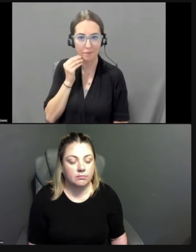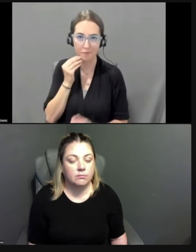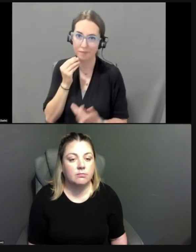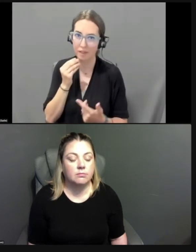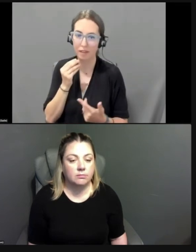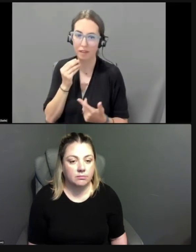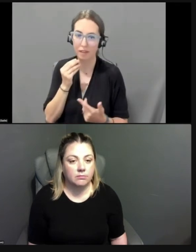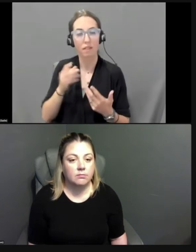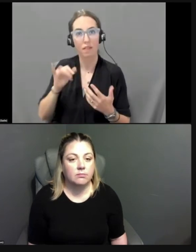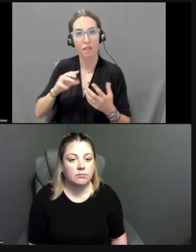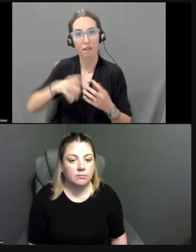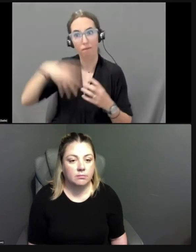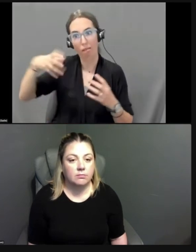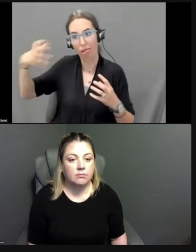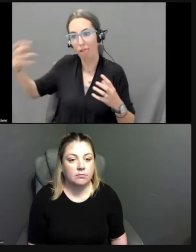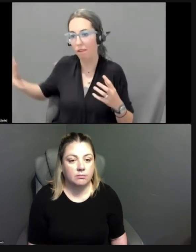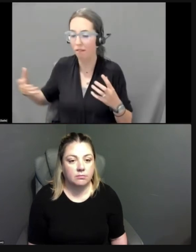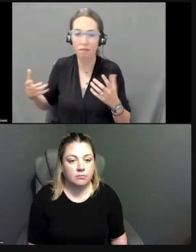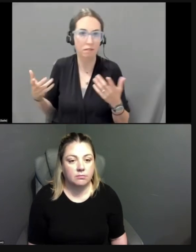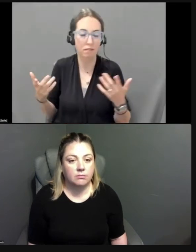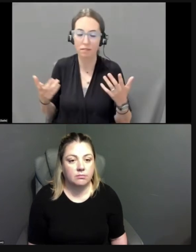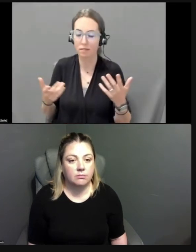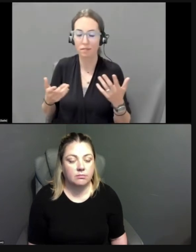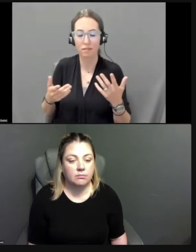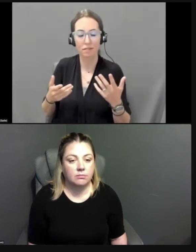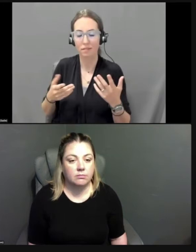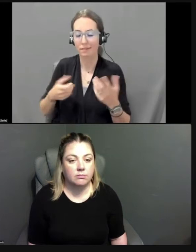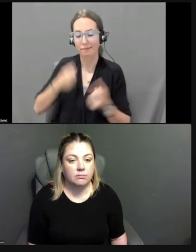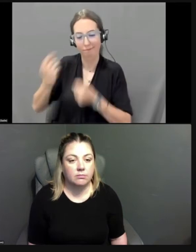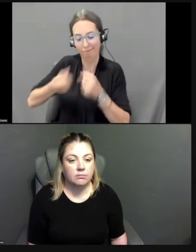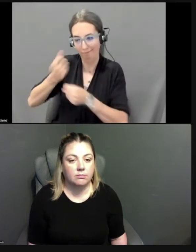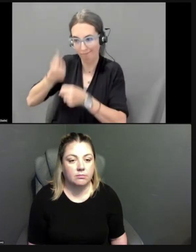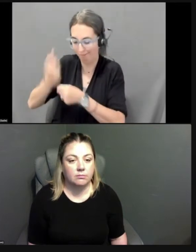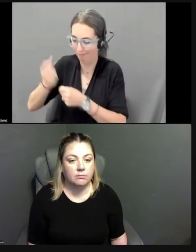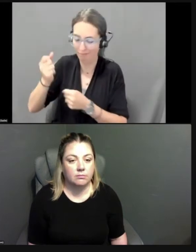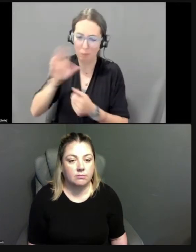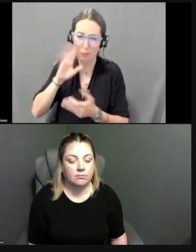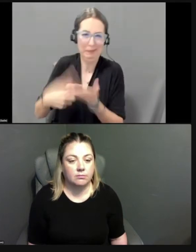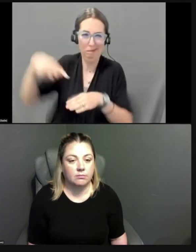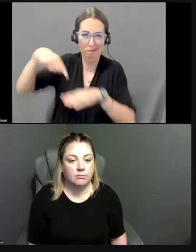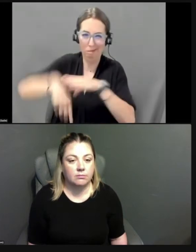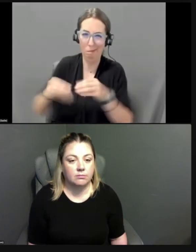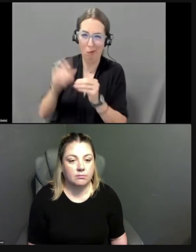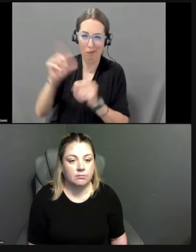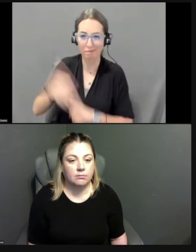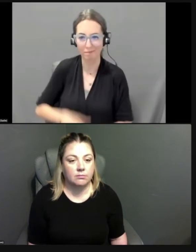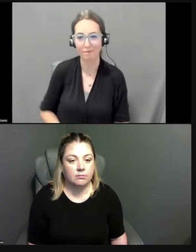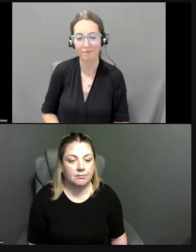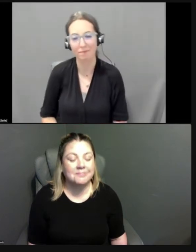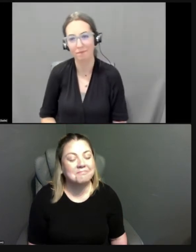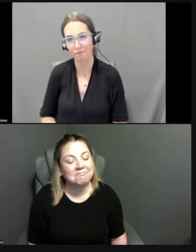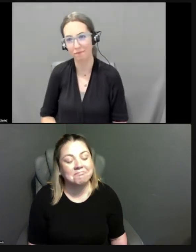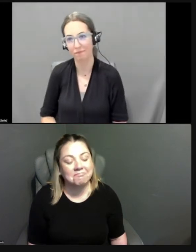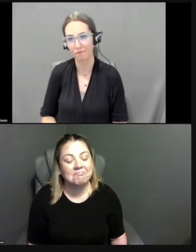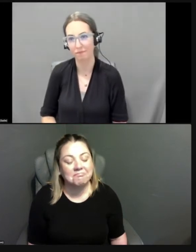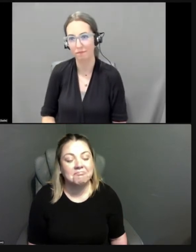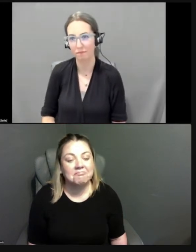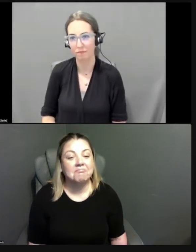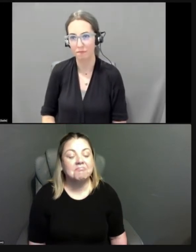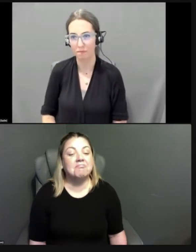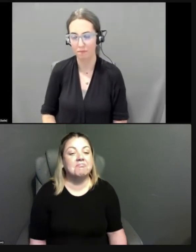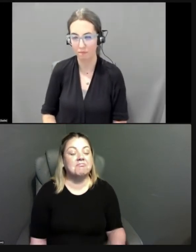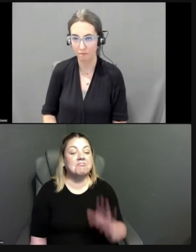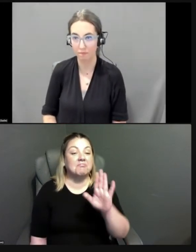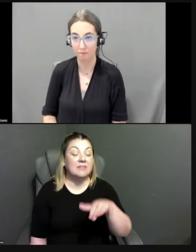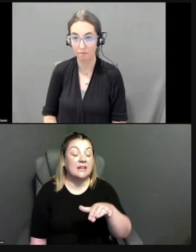snowballs into a lot more over the years, but we can get into that later. Yeah, that's so interesting. I think Weight Watchers is